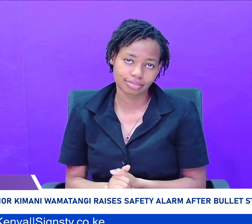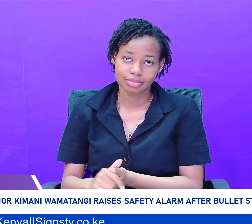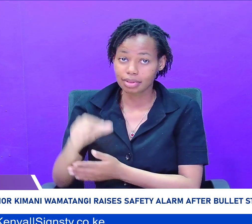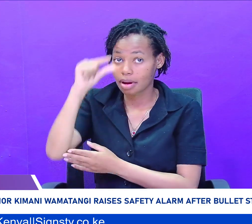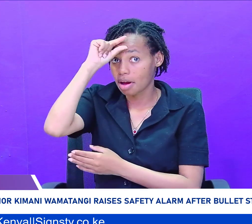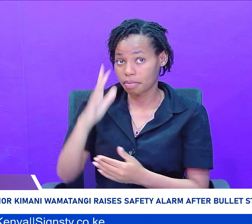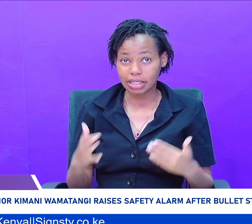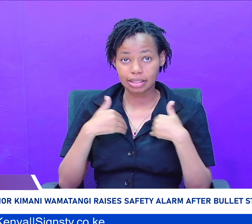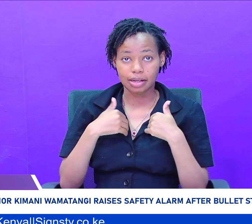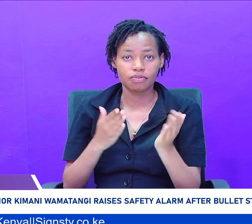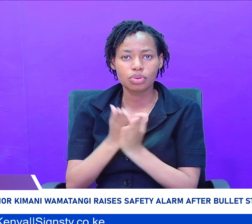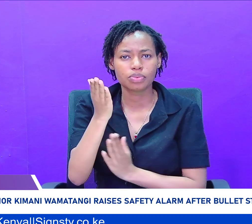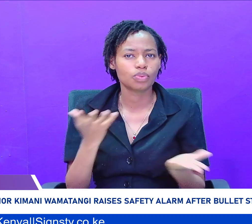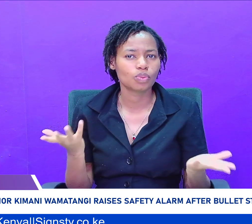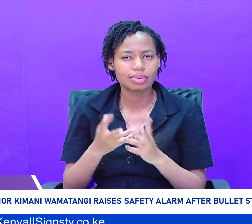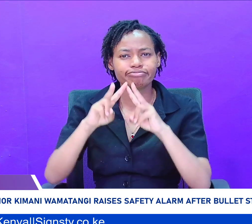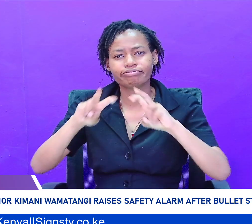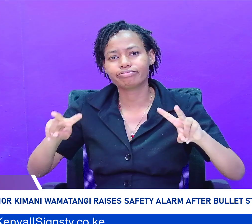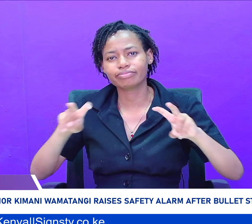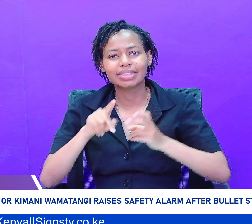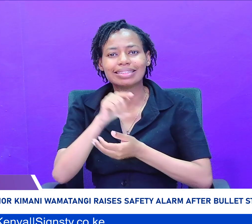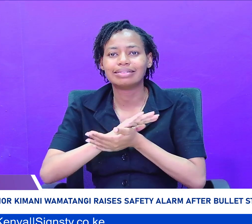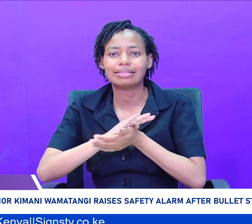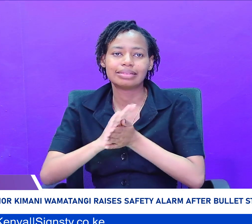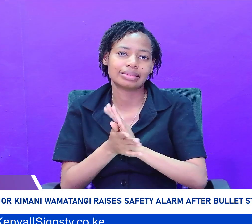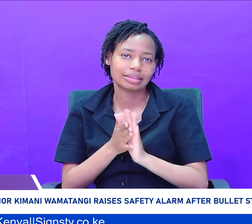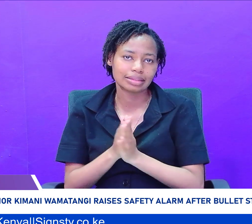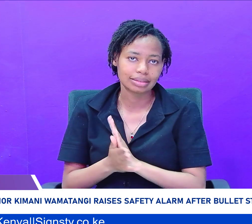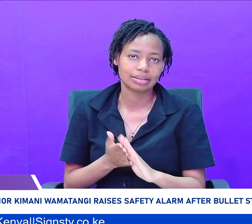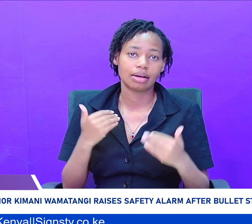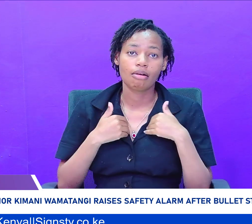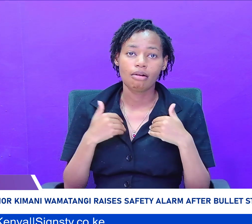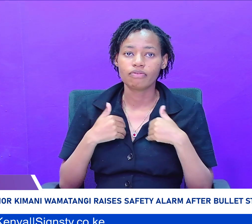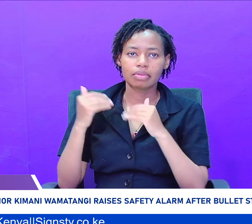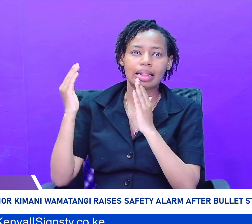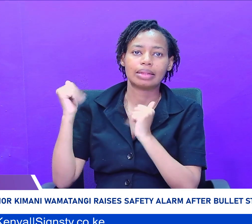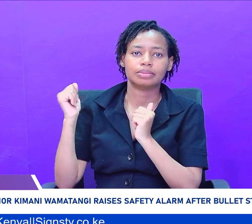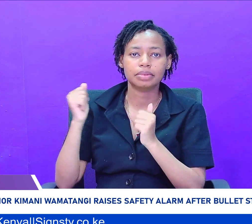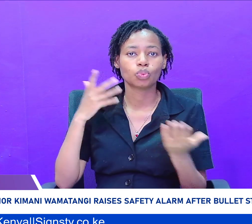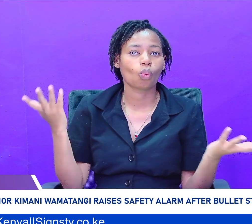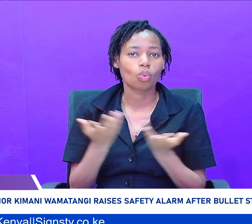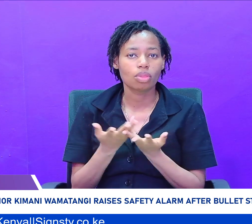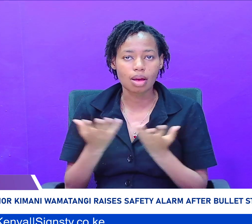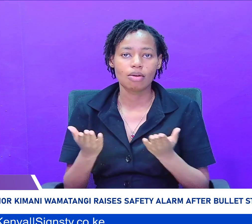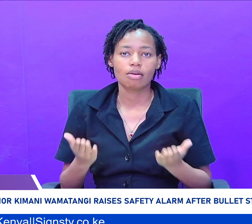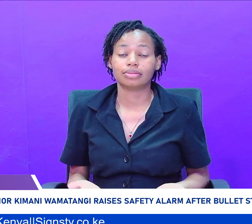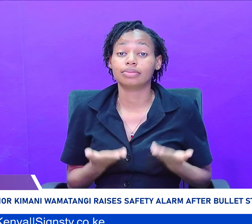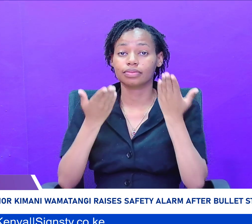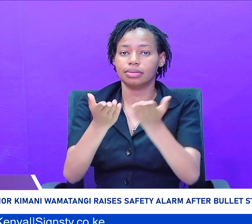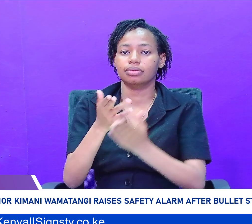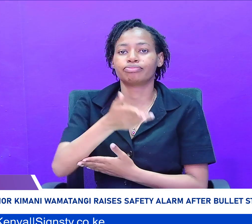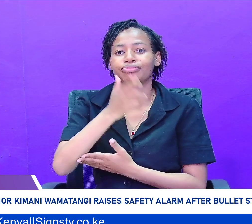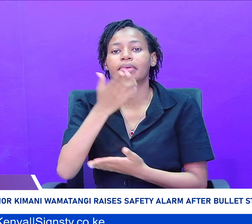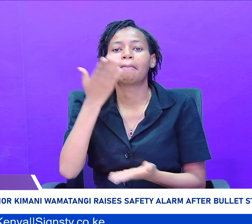The governor has demanded a thorough investigation, noting that preliminary expert assessment suggested the bullet may have been